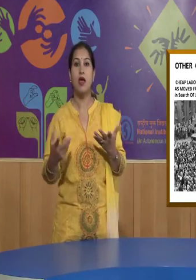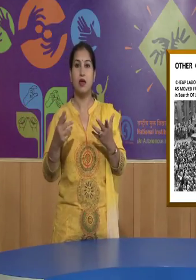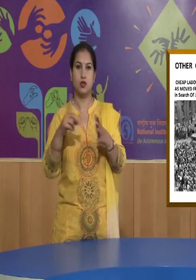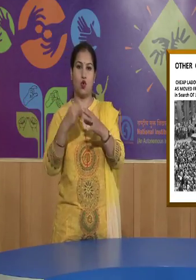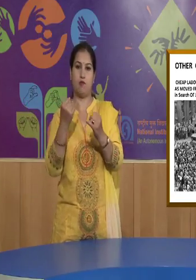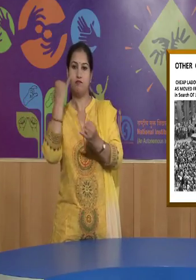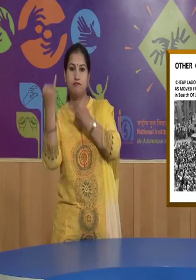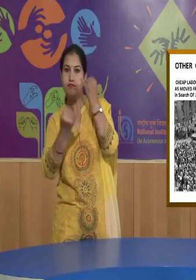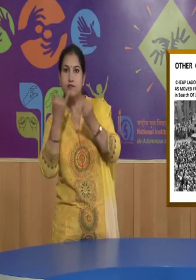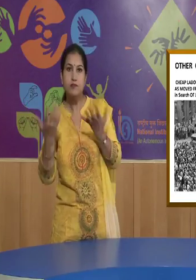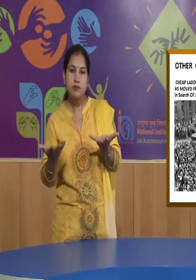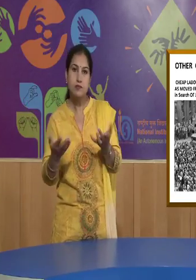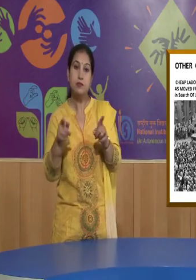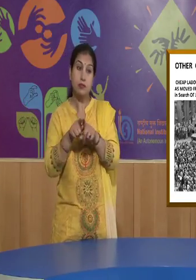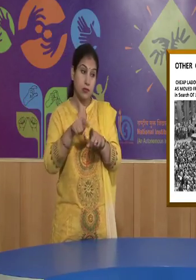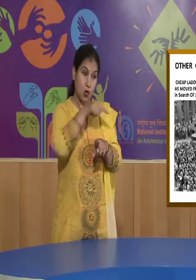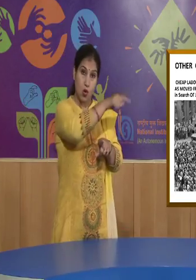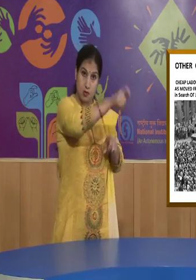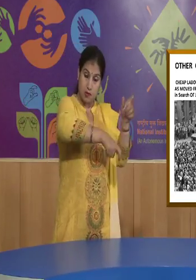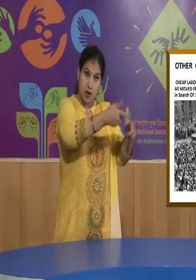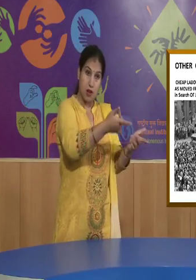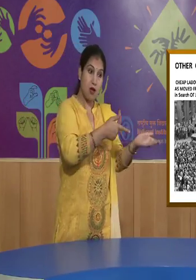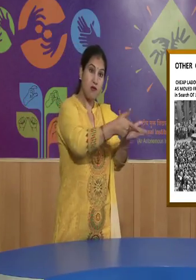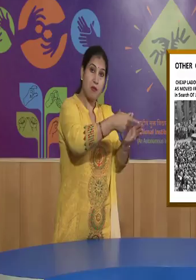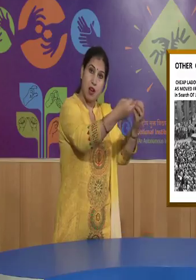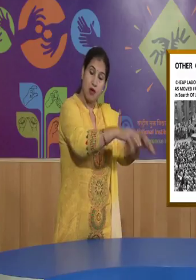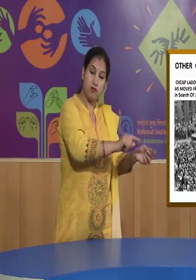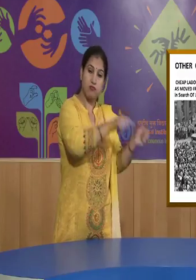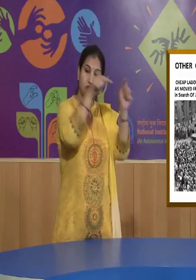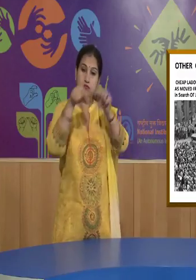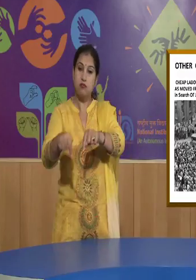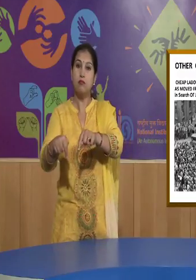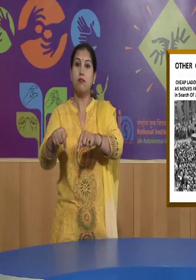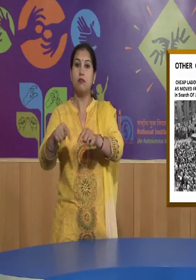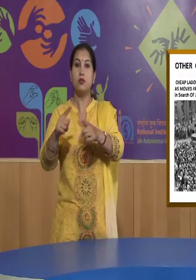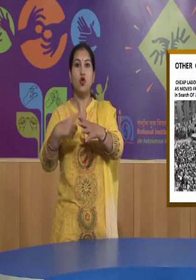These people became cheap and abundant labor for new factories.